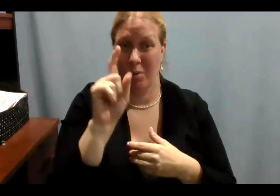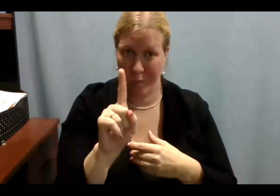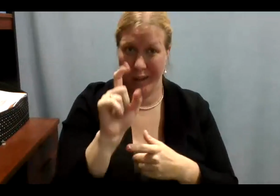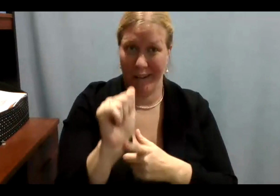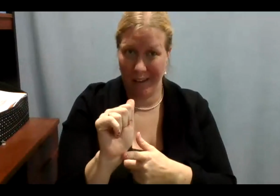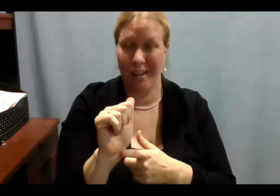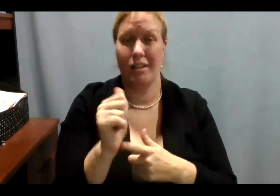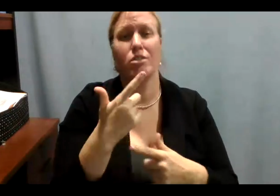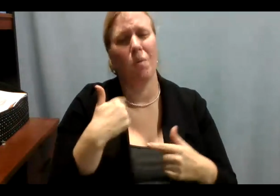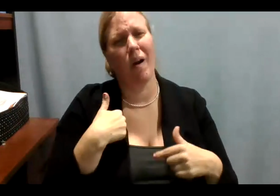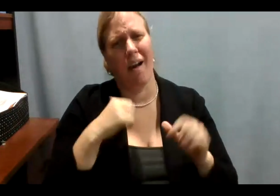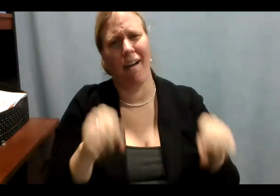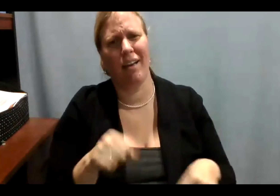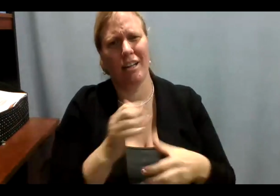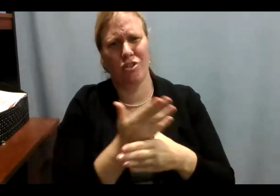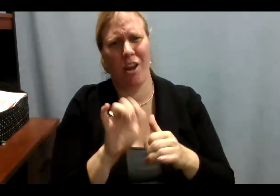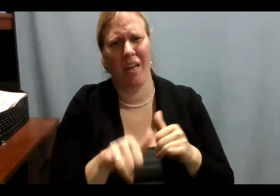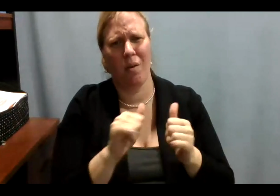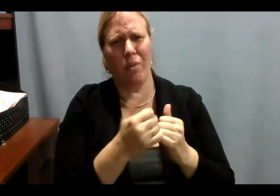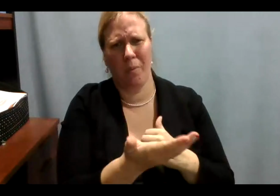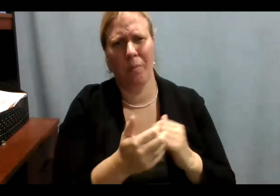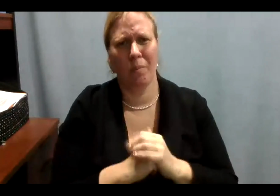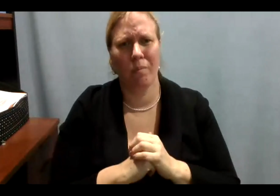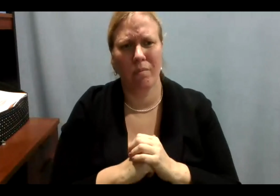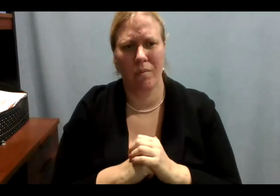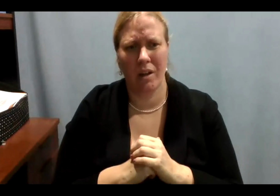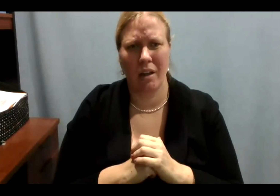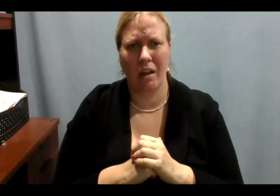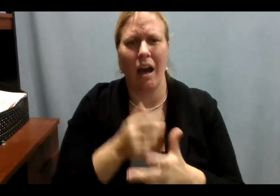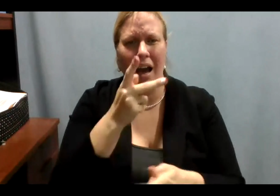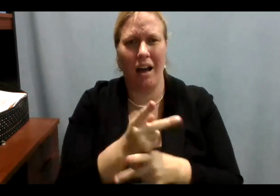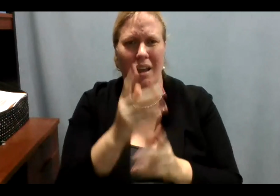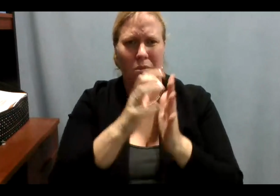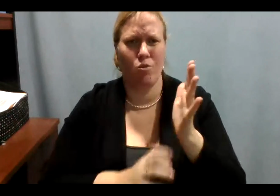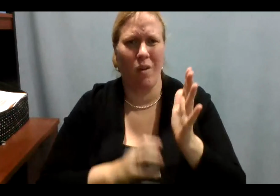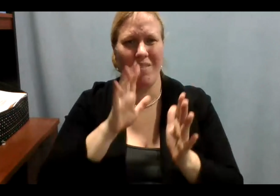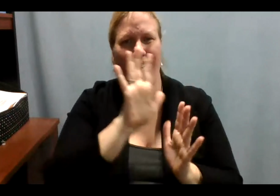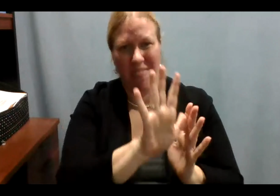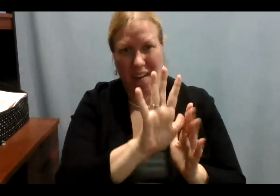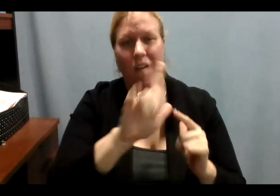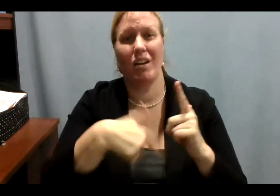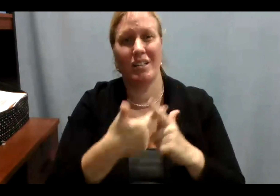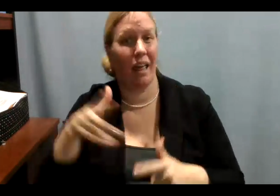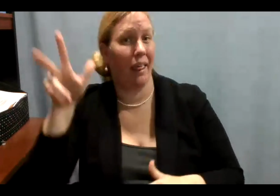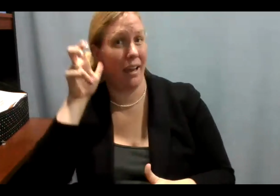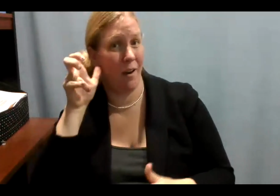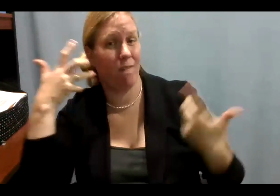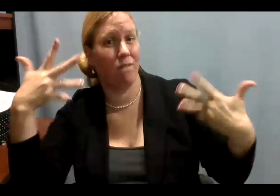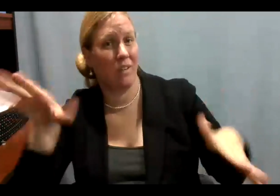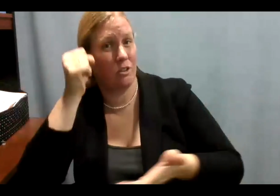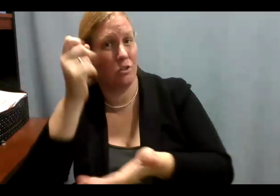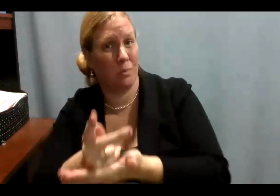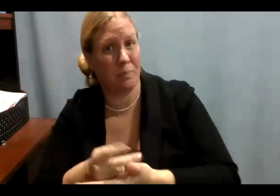can certainly share that. And I'll just keep the draft on there just until, like, officially here, it's been approved.